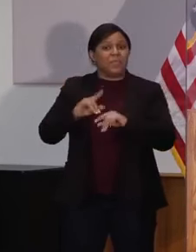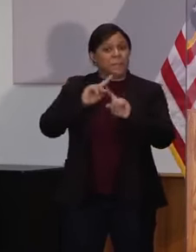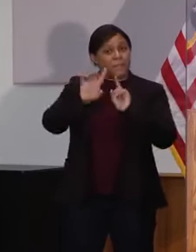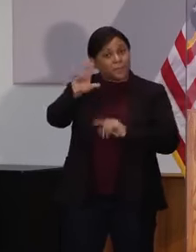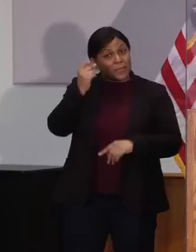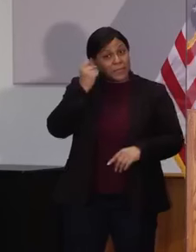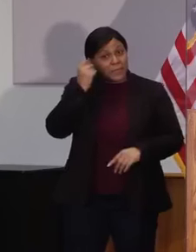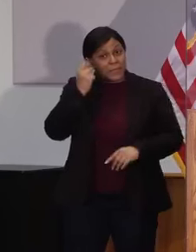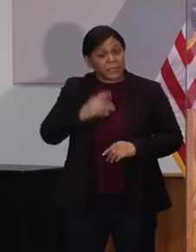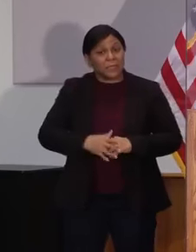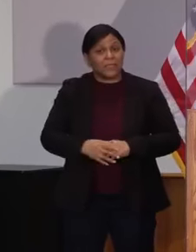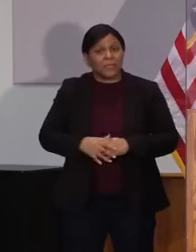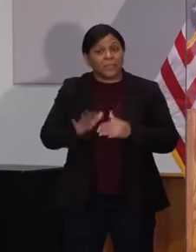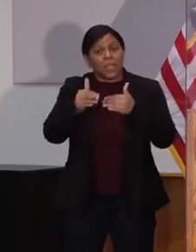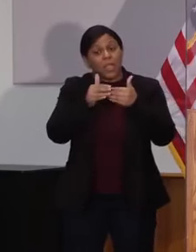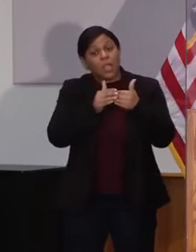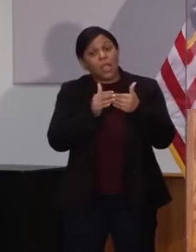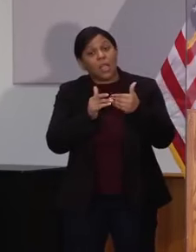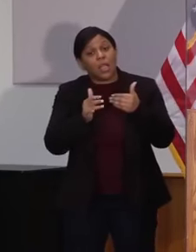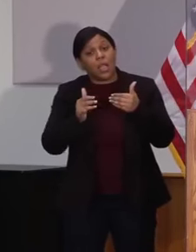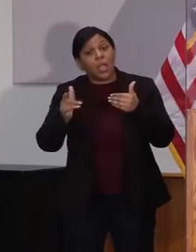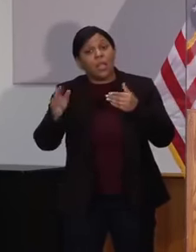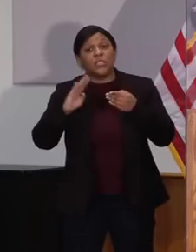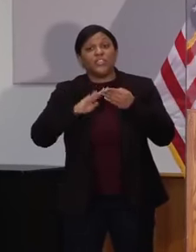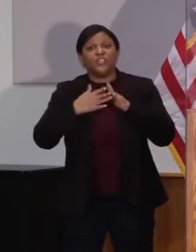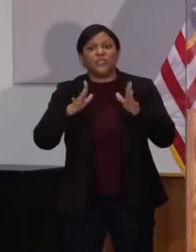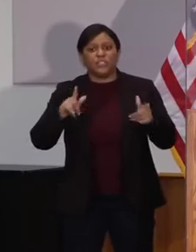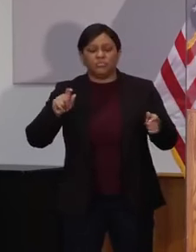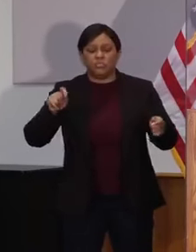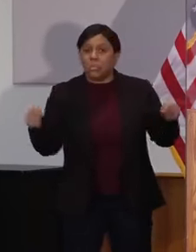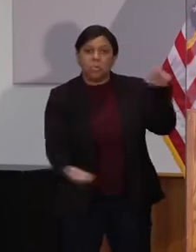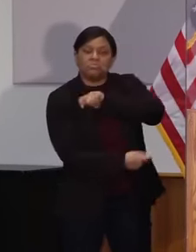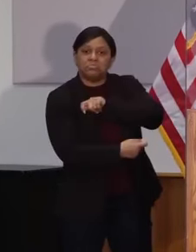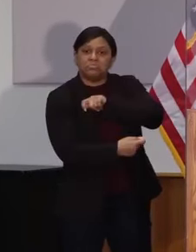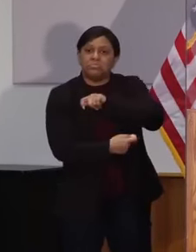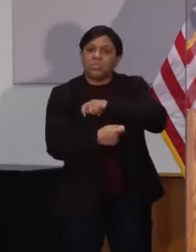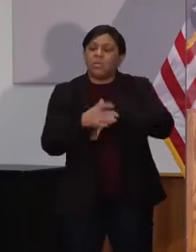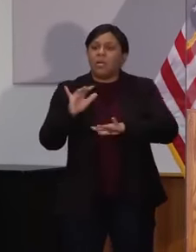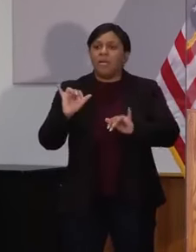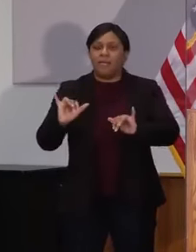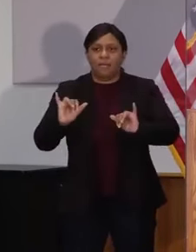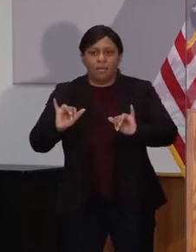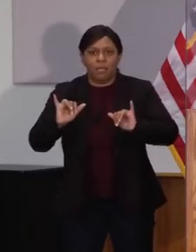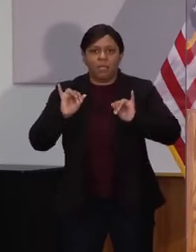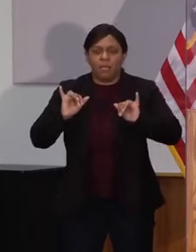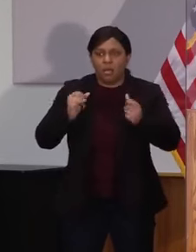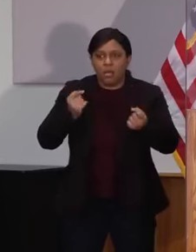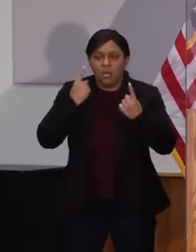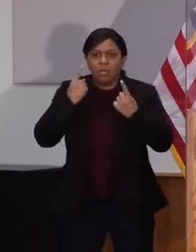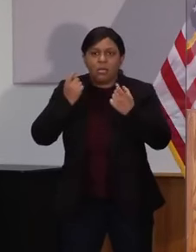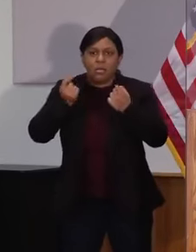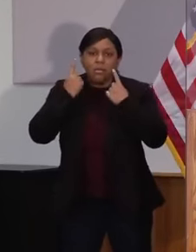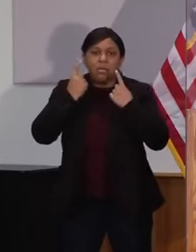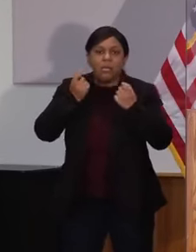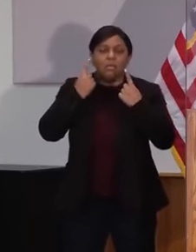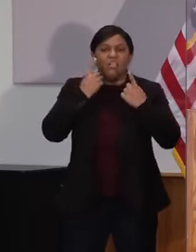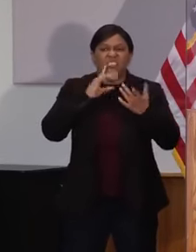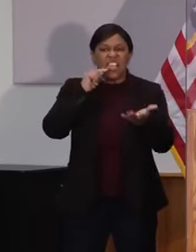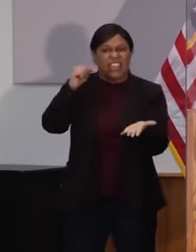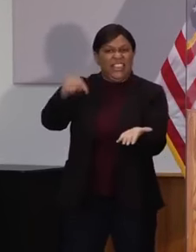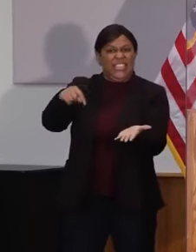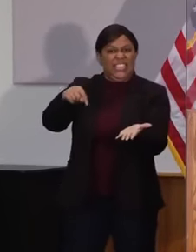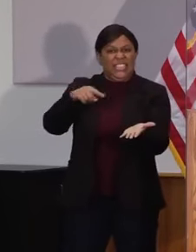is cities that have now said, okay, we understand why this is becoming more and more of an urgency matter,